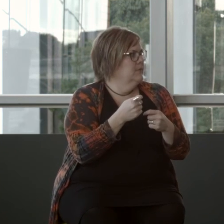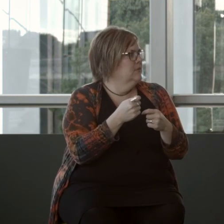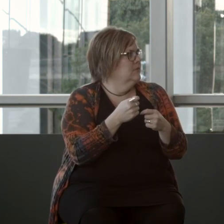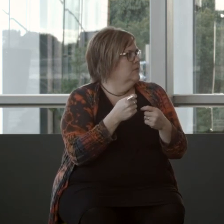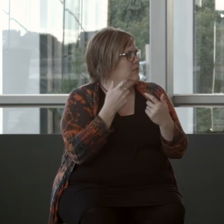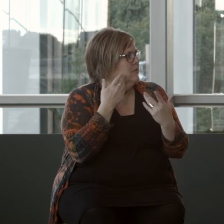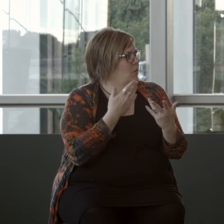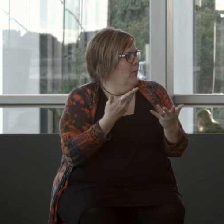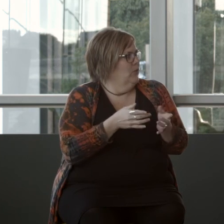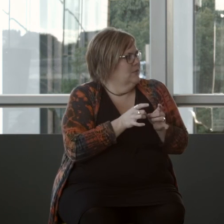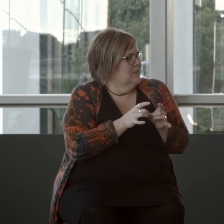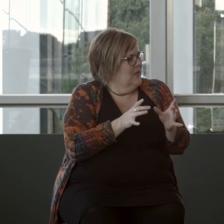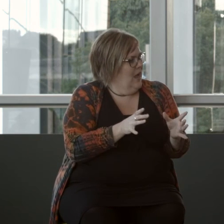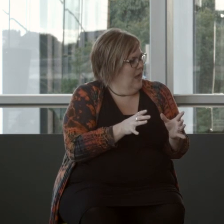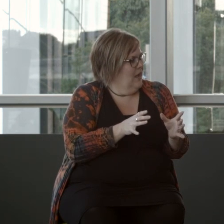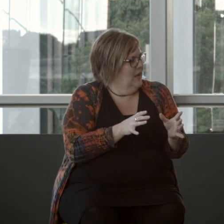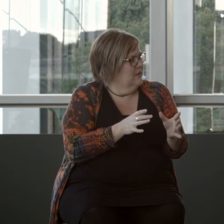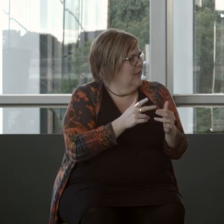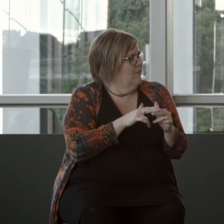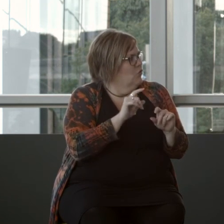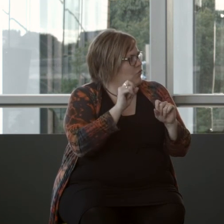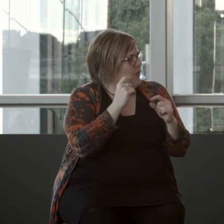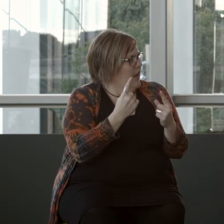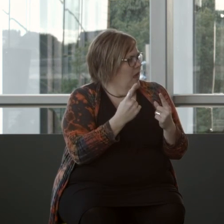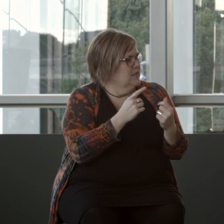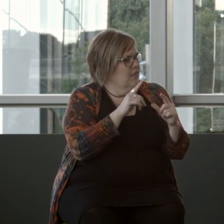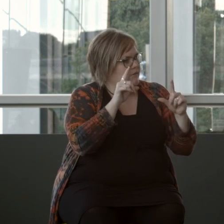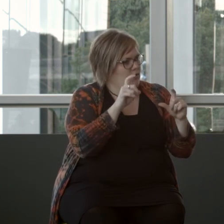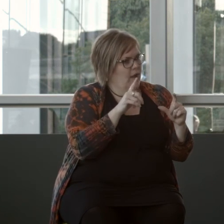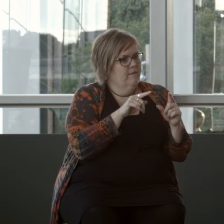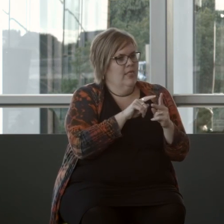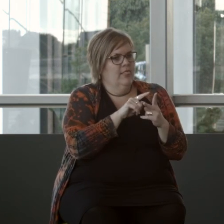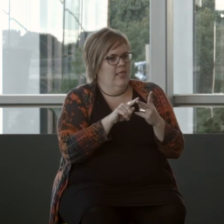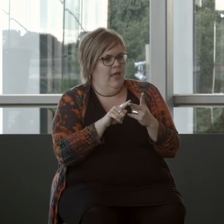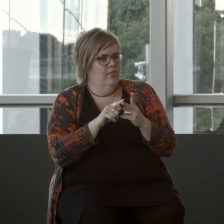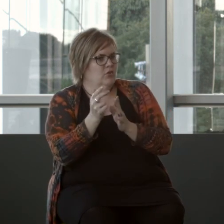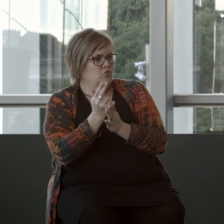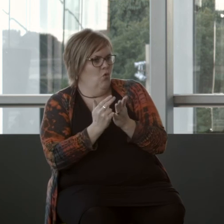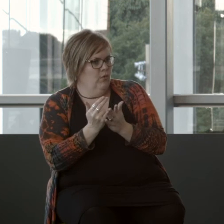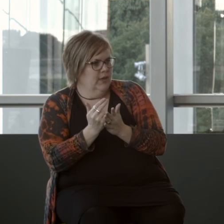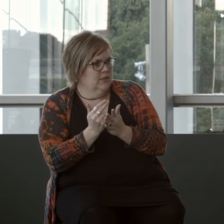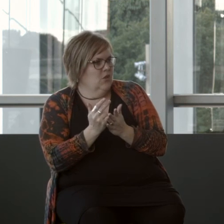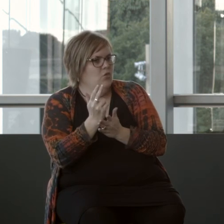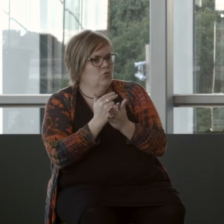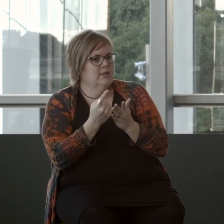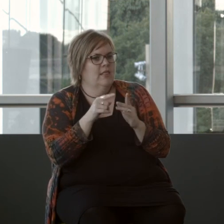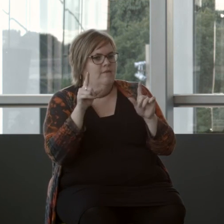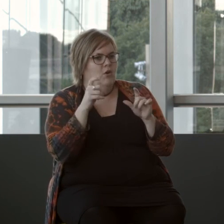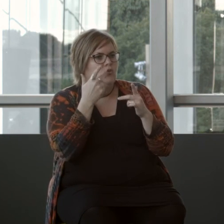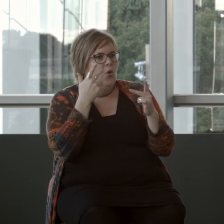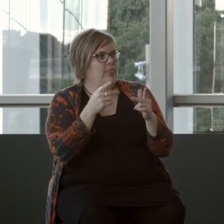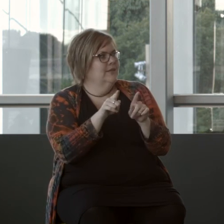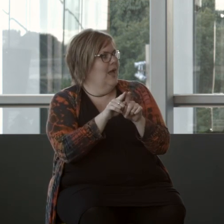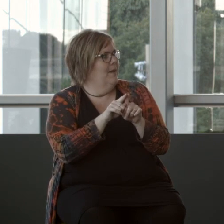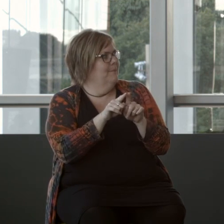don't know if it's a starting point, if you realize first the photograph and then the drawings. So the drawings and the photograph represent the same